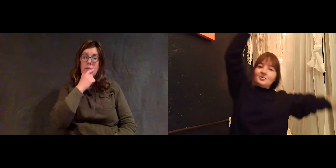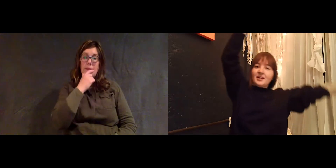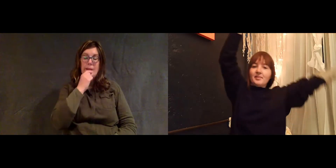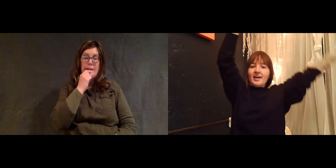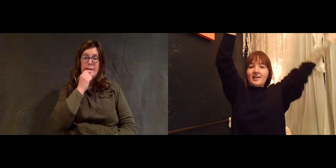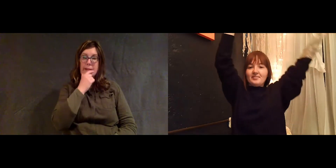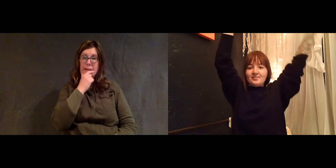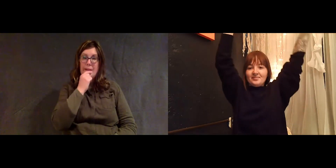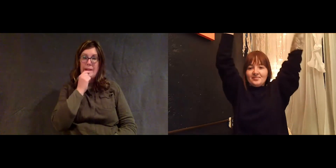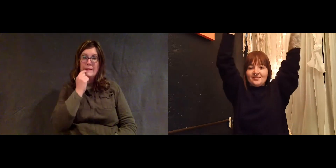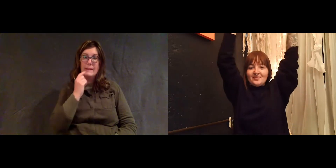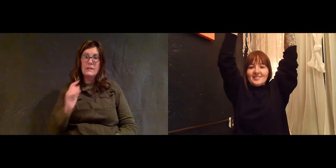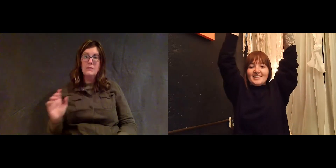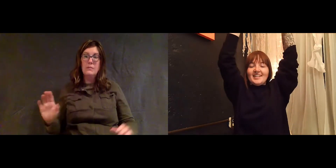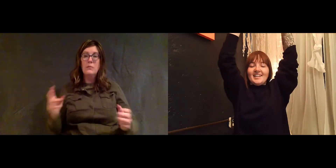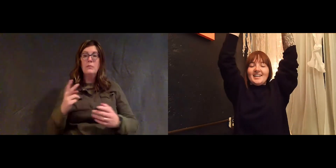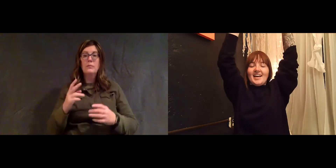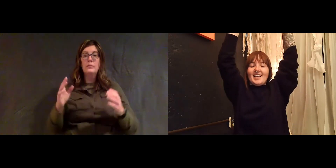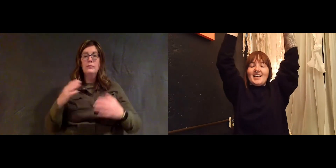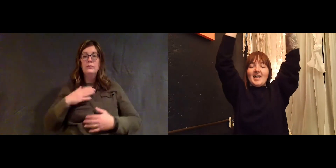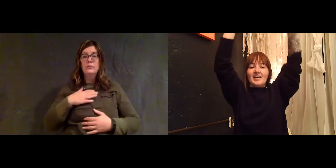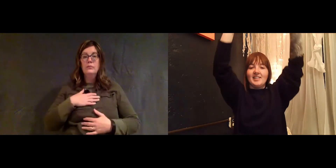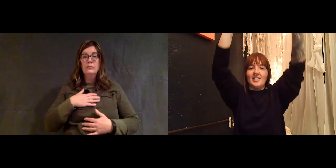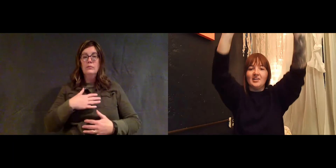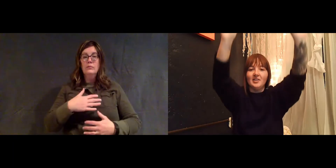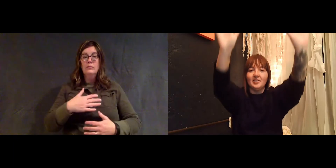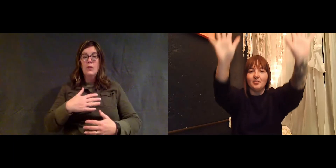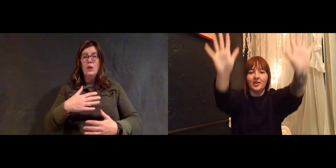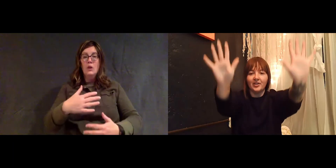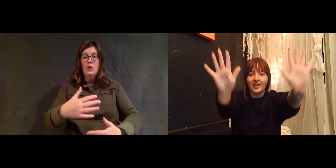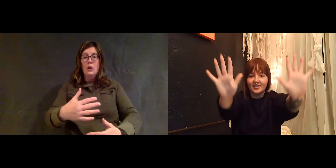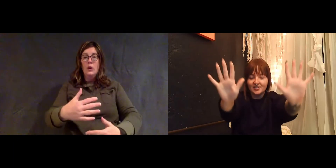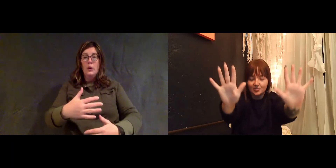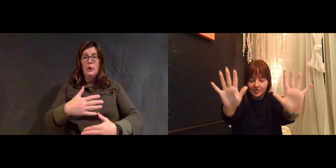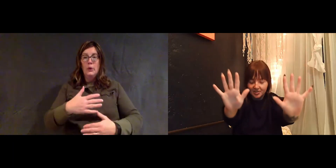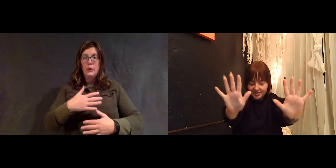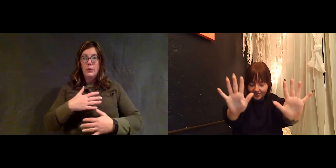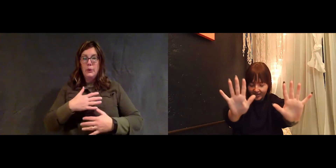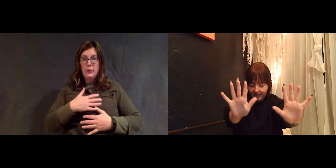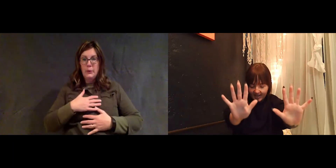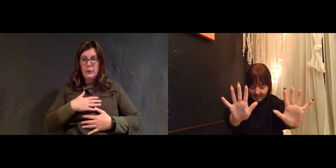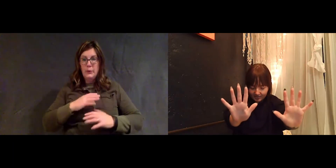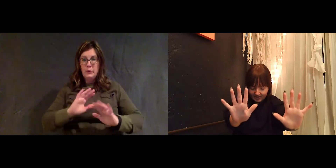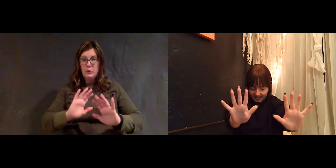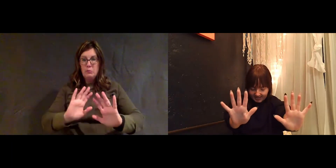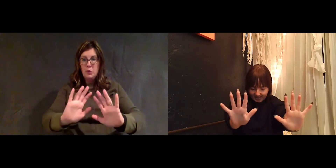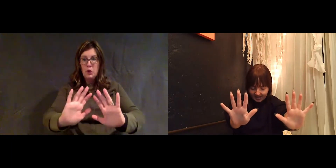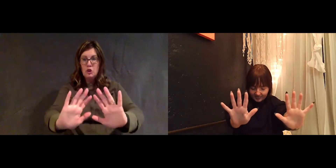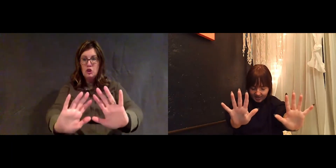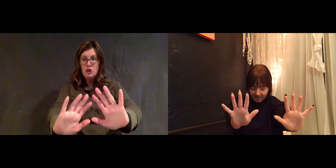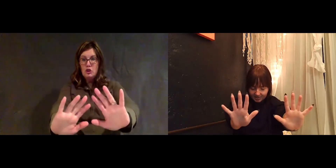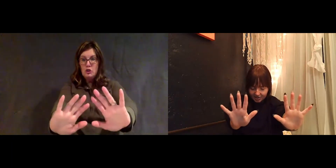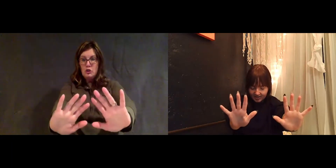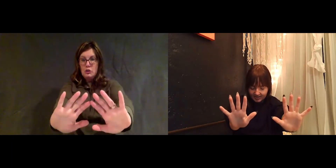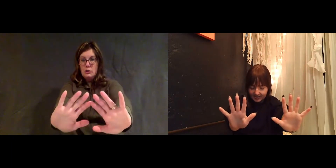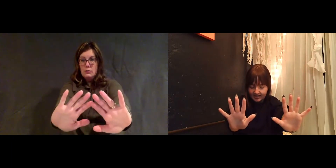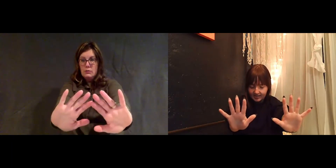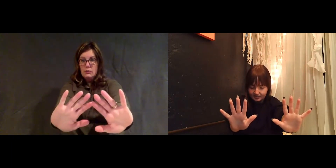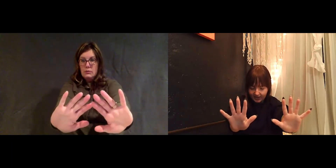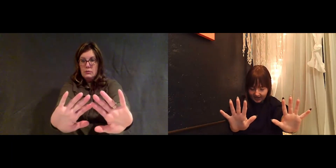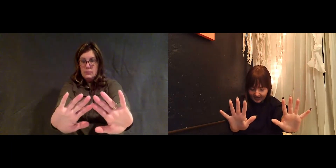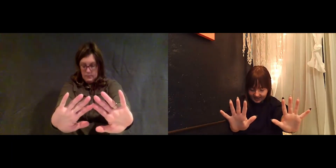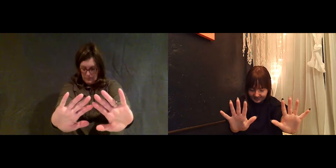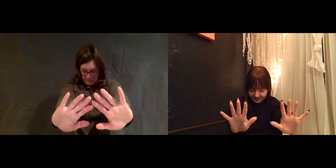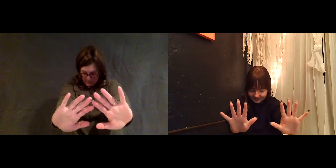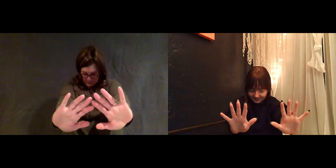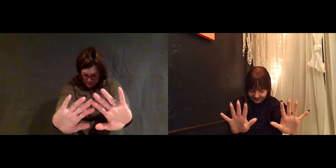Inhale, bring it back up. And then exhale, bring your hands toward your screen again. One last time, tuck your chin, lean